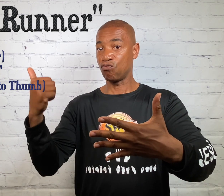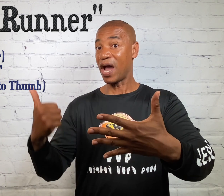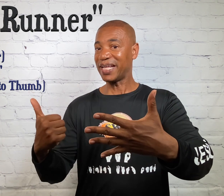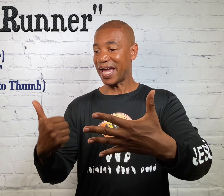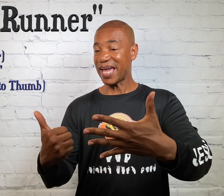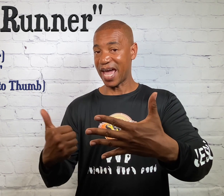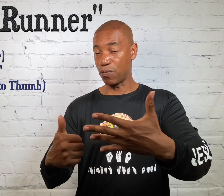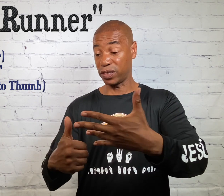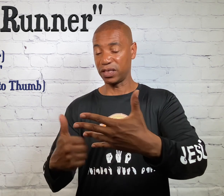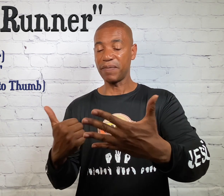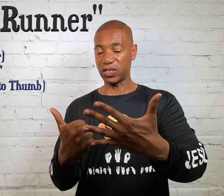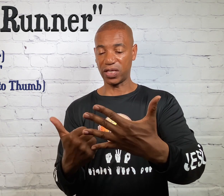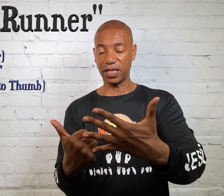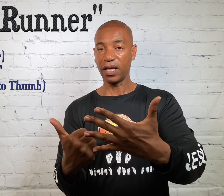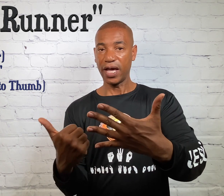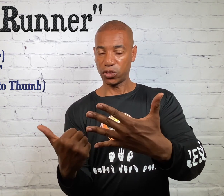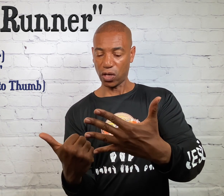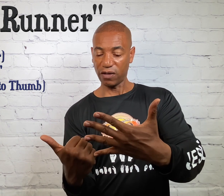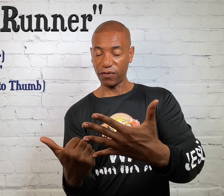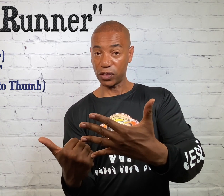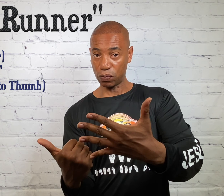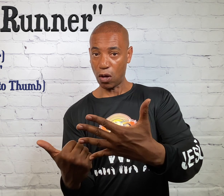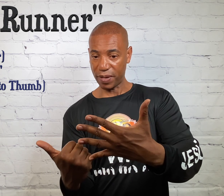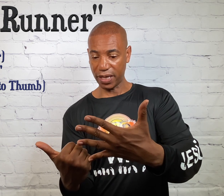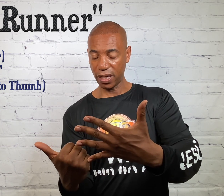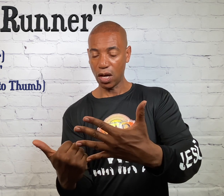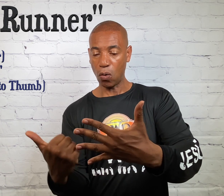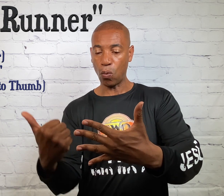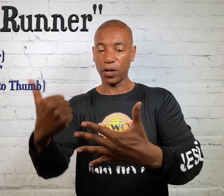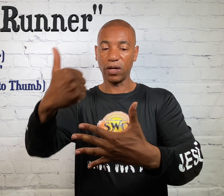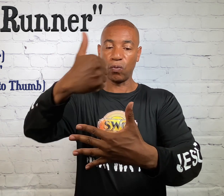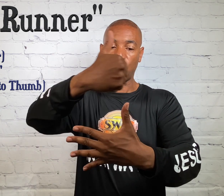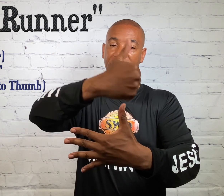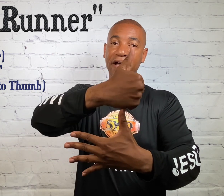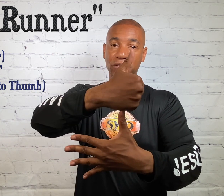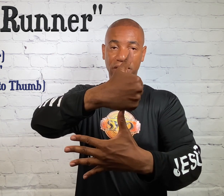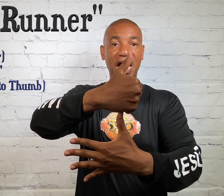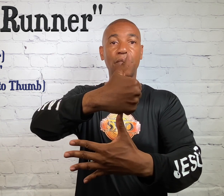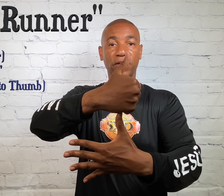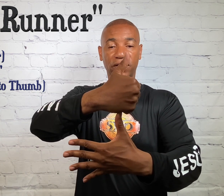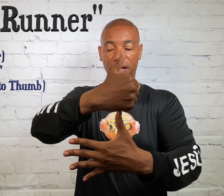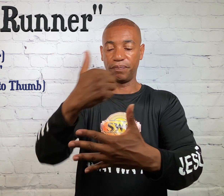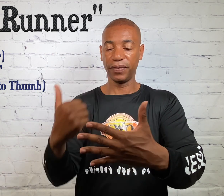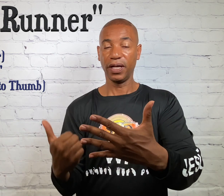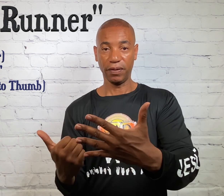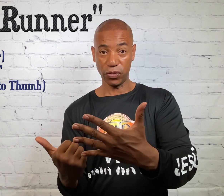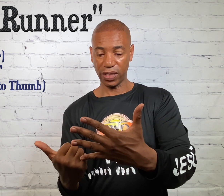right A hand with the thumb extended, starting from the small pinky, working way up to the top on the thumb. Let me do it again.